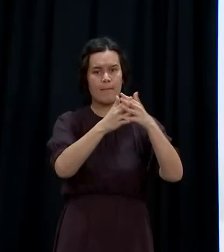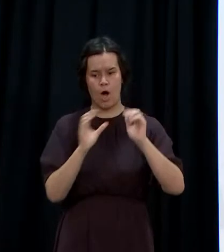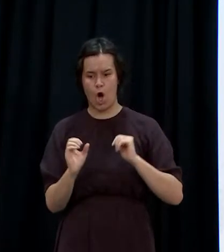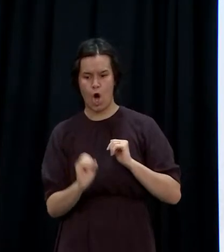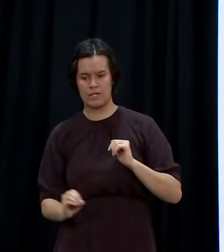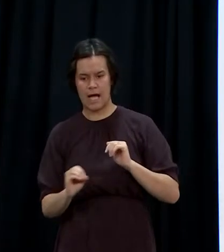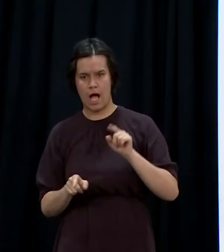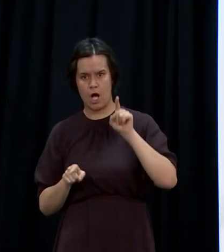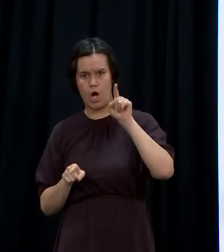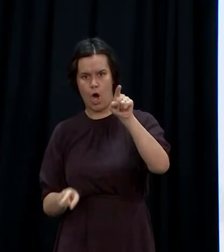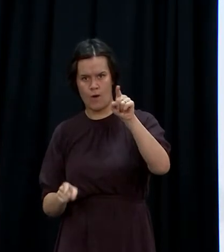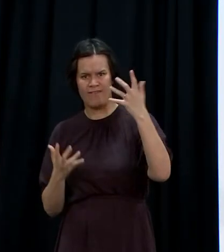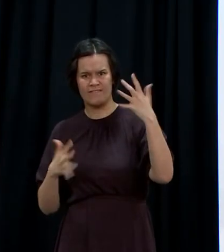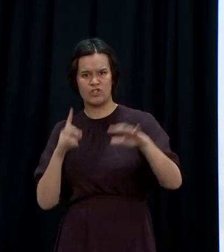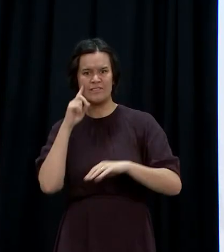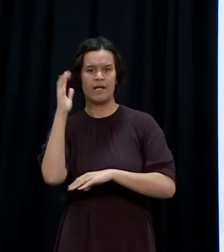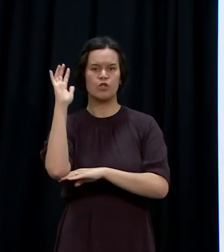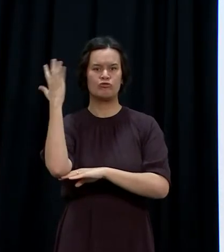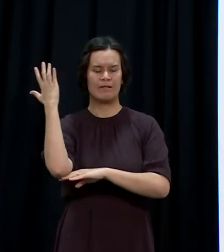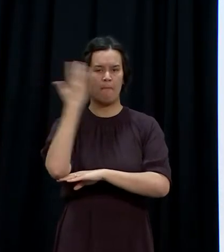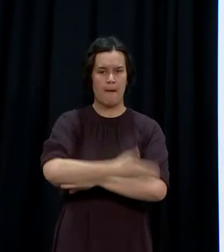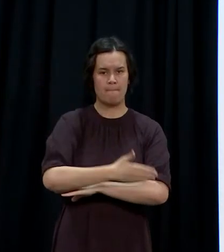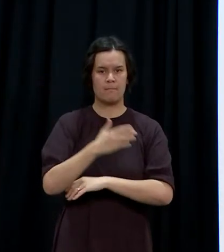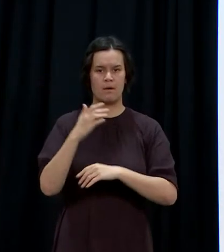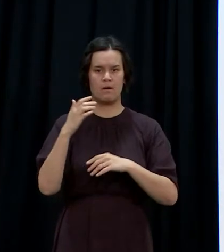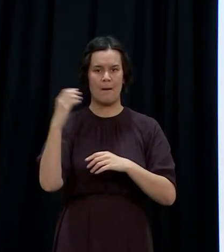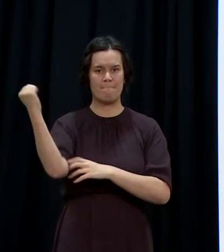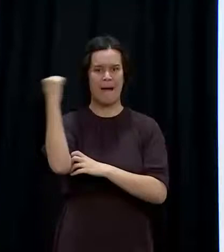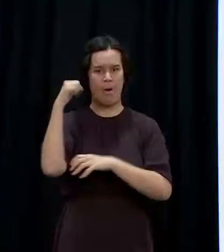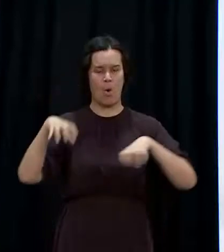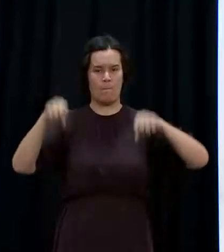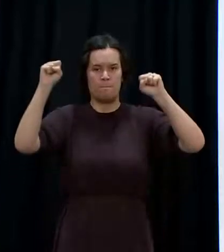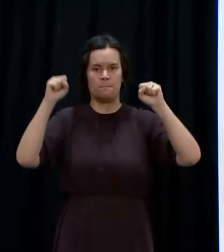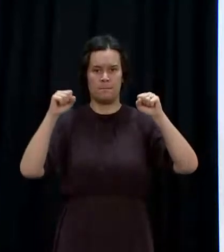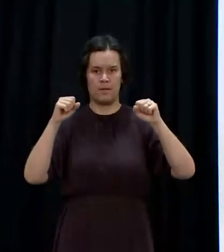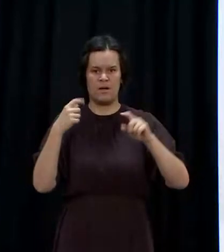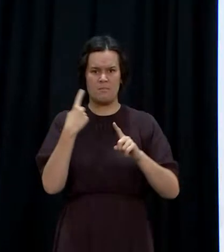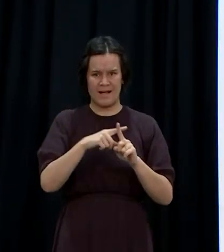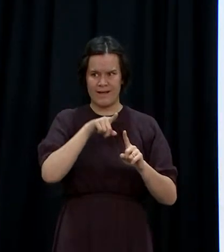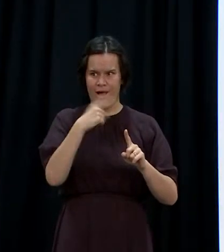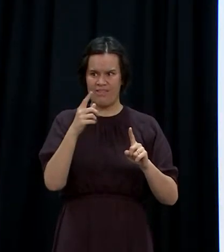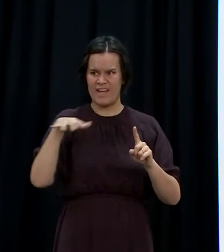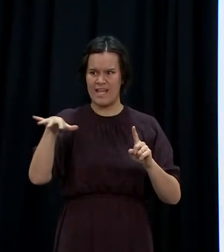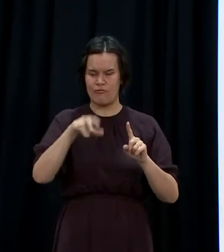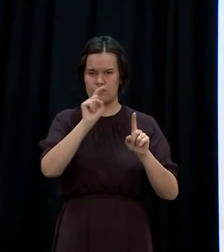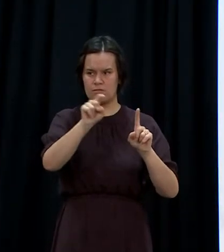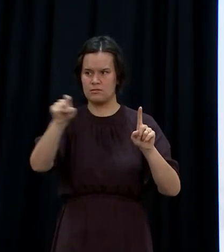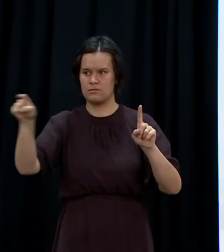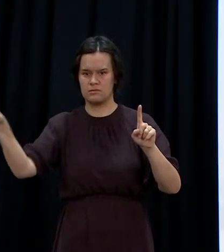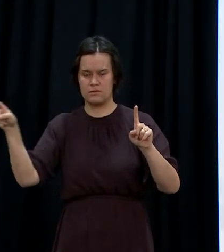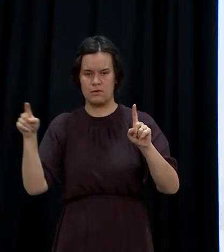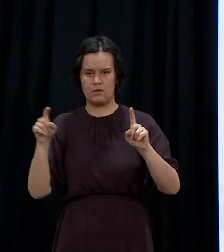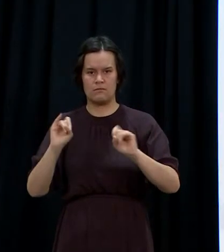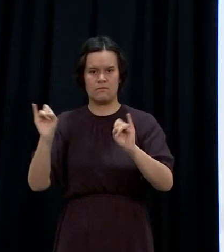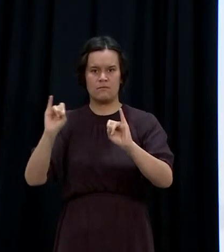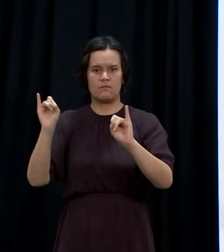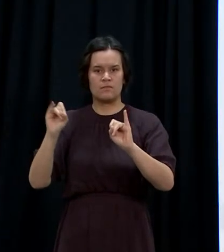and some power outages. There were fires in Otago, Huranui and Waimakariri, and these have been managed